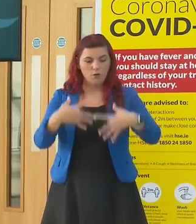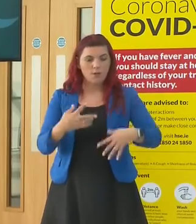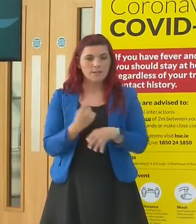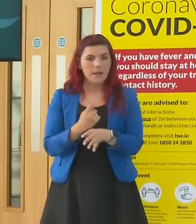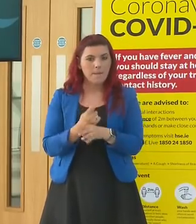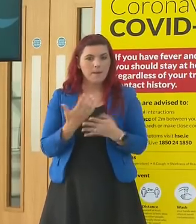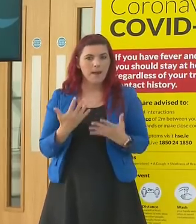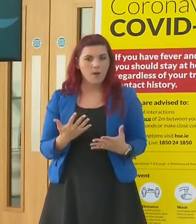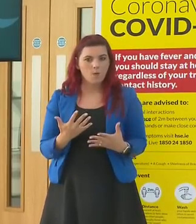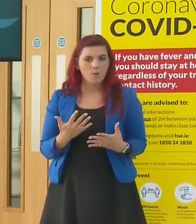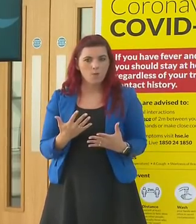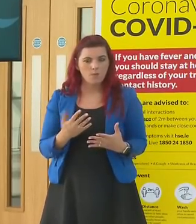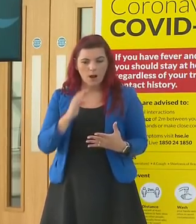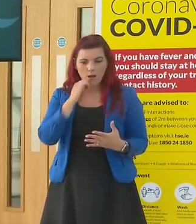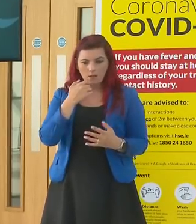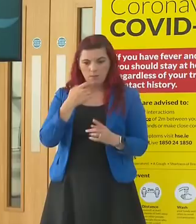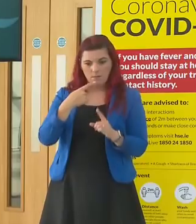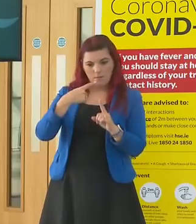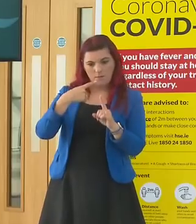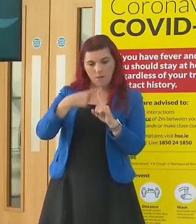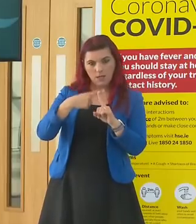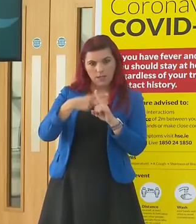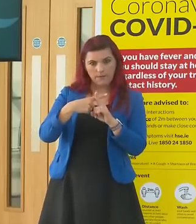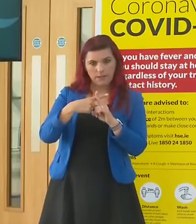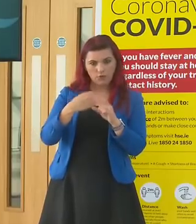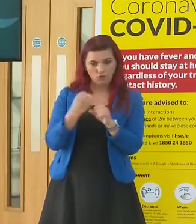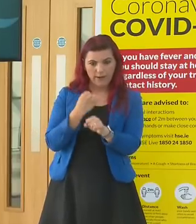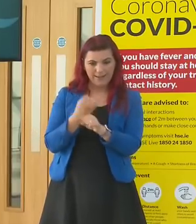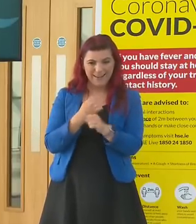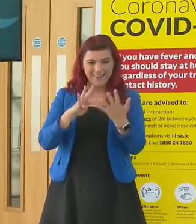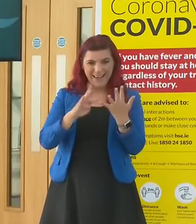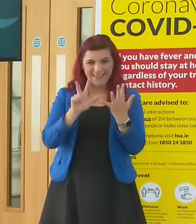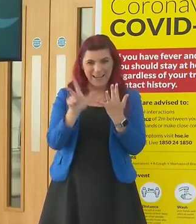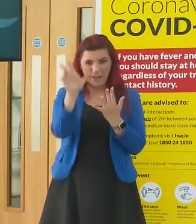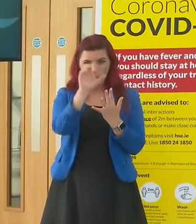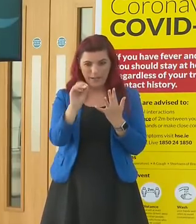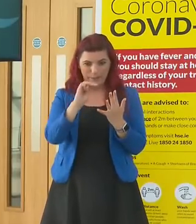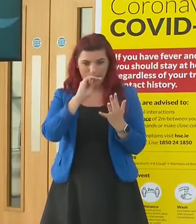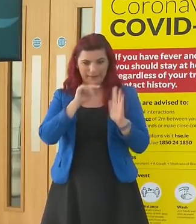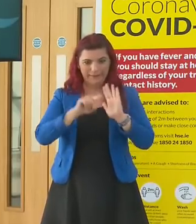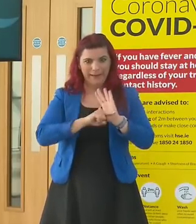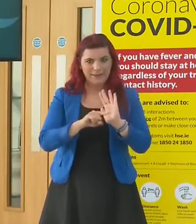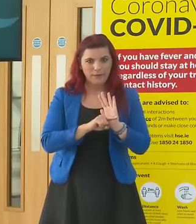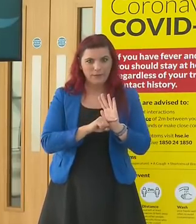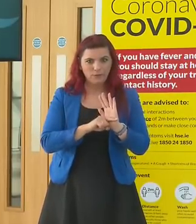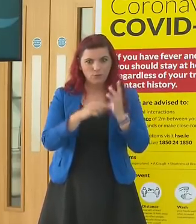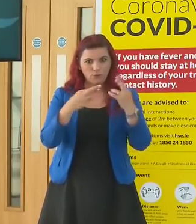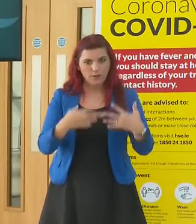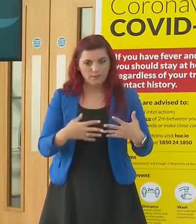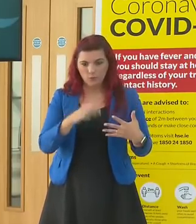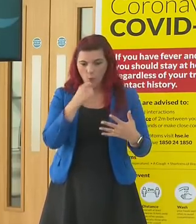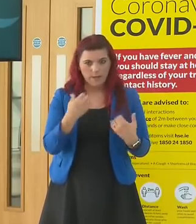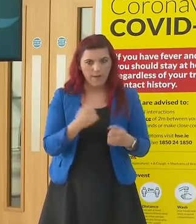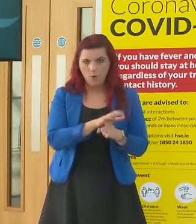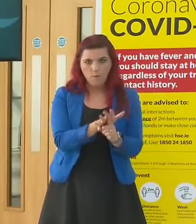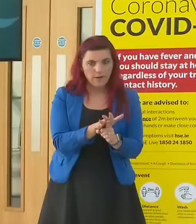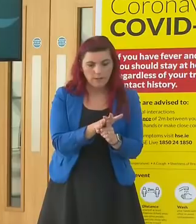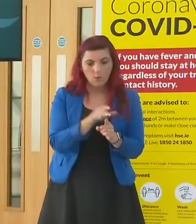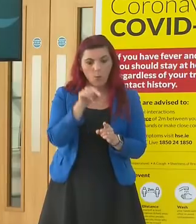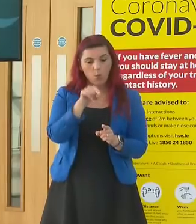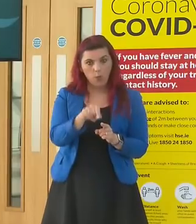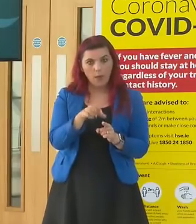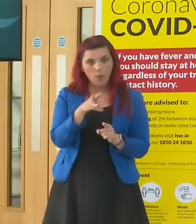obviously with our positivity rate, 98% of those who will have been tested will have tested negative, and these will most likely have received